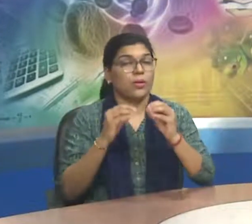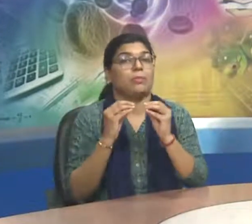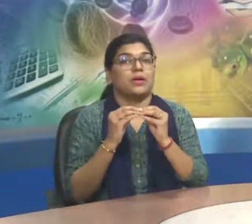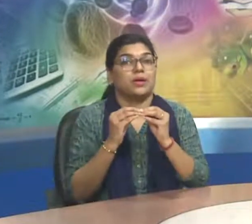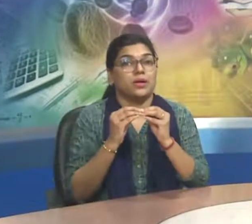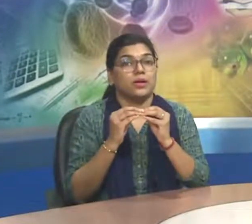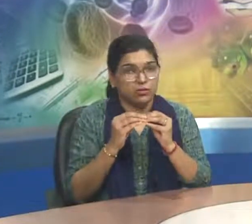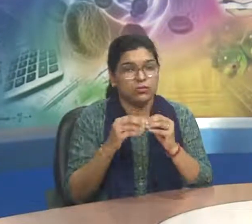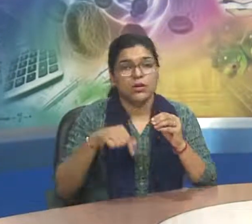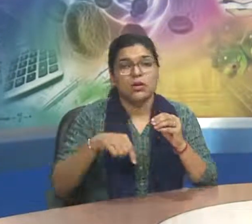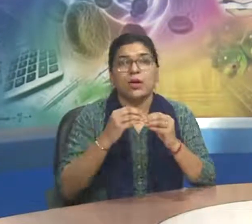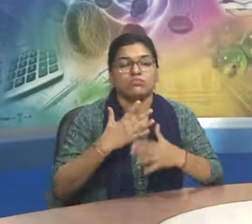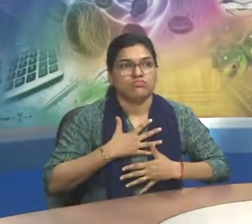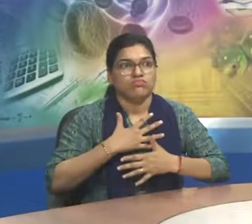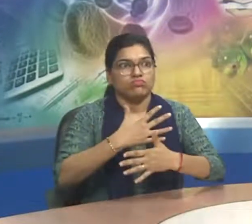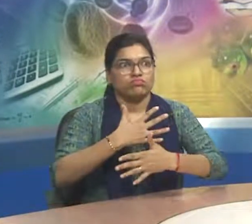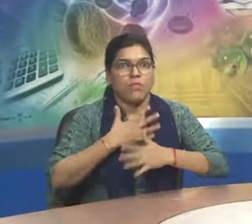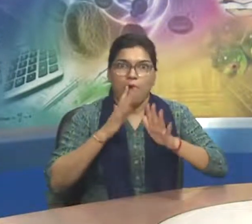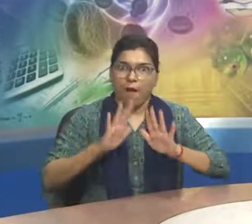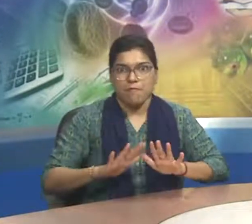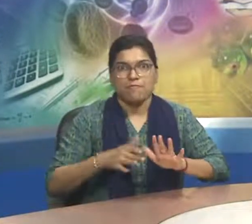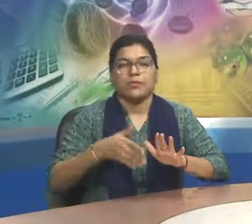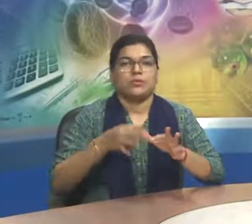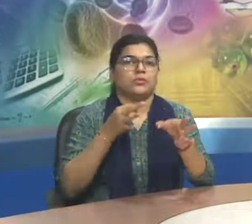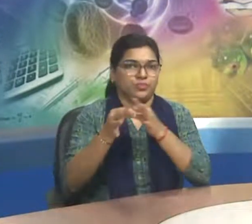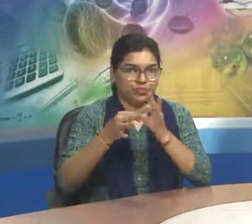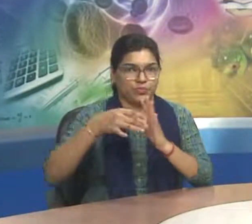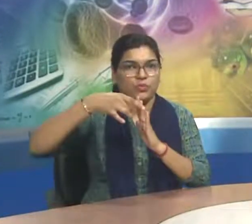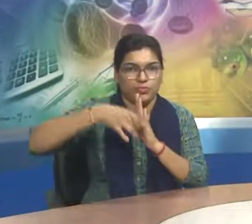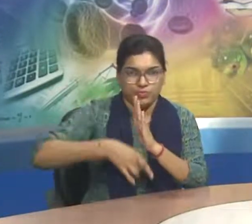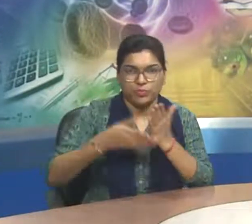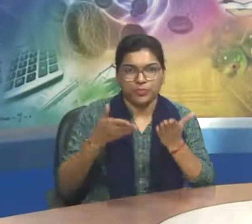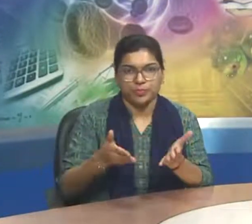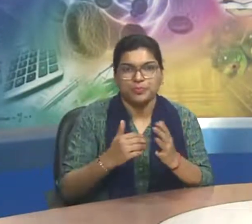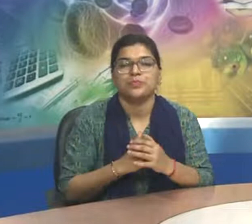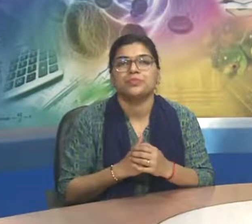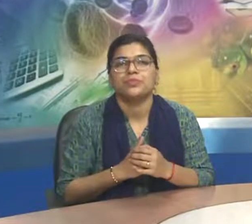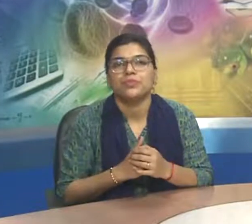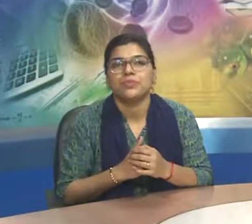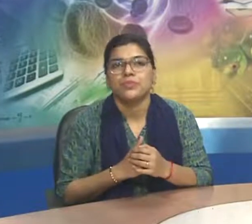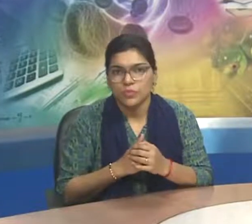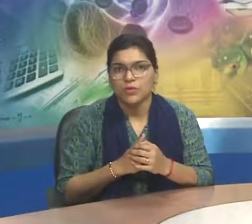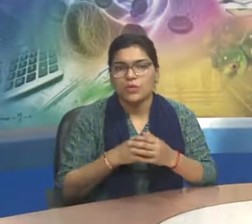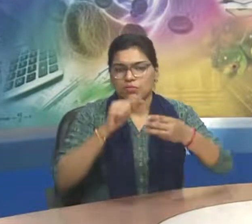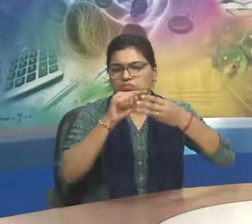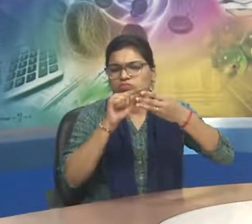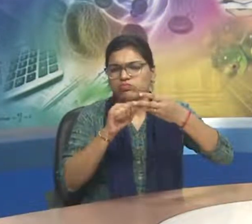which were under this group. Now let us discuss the biotic resources.